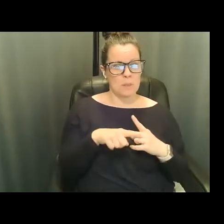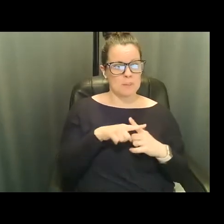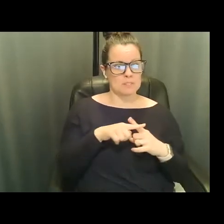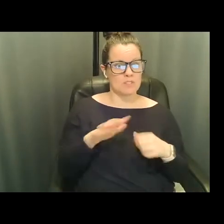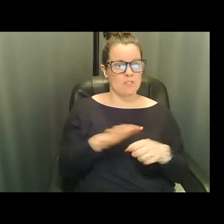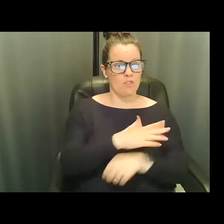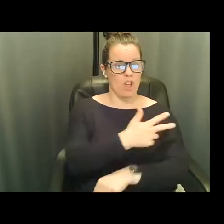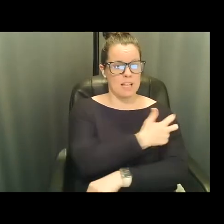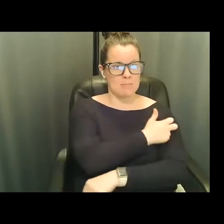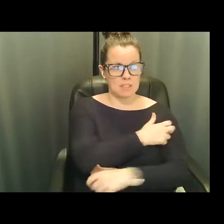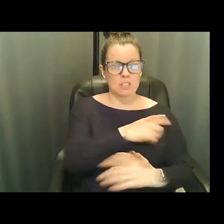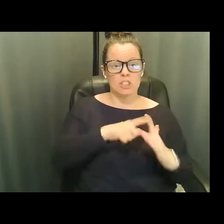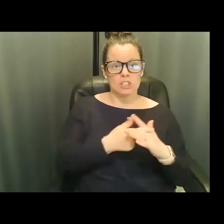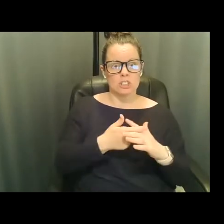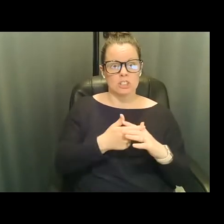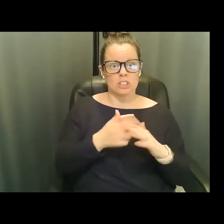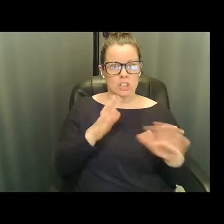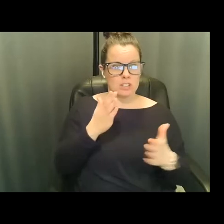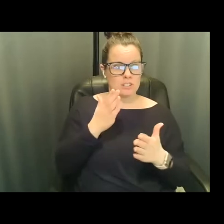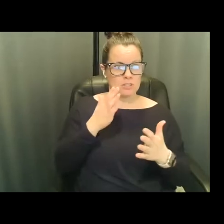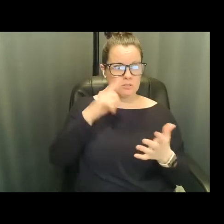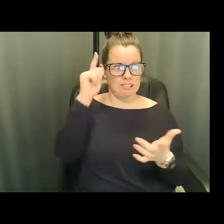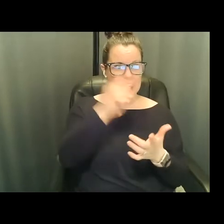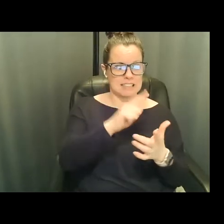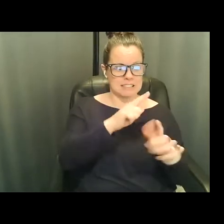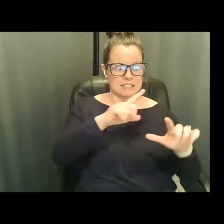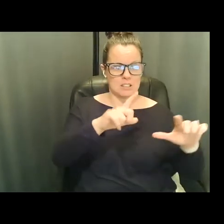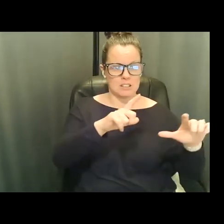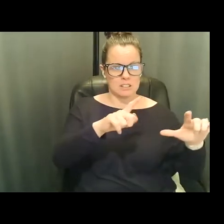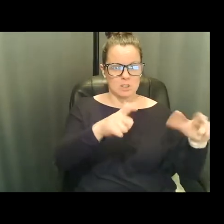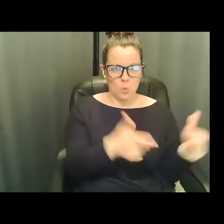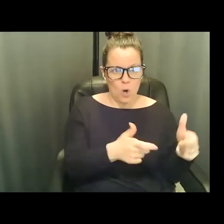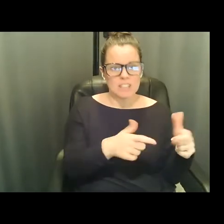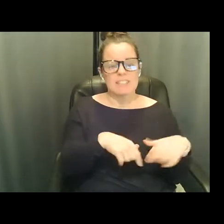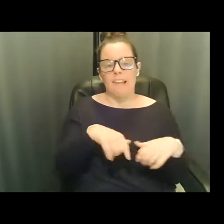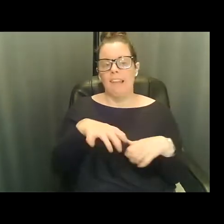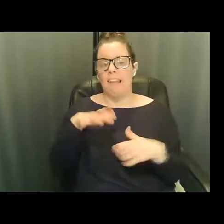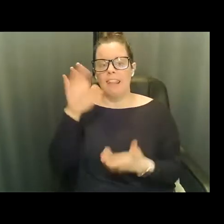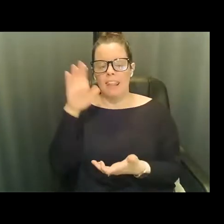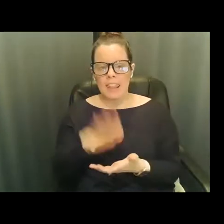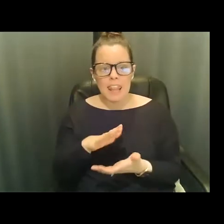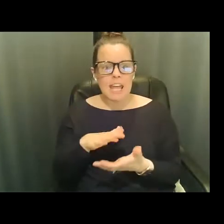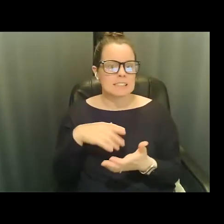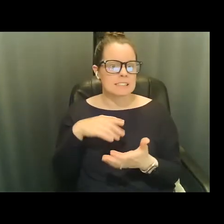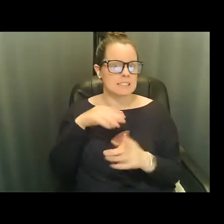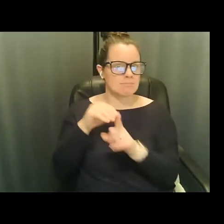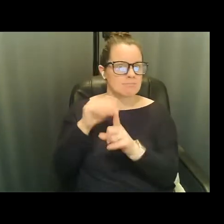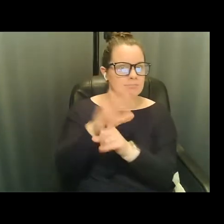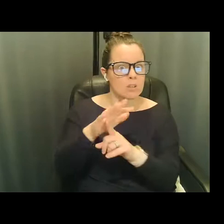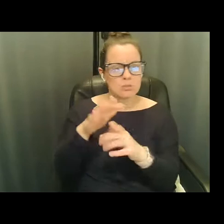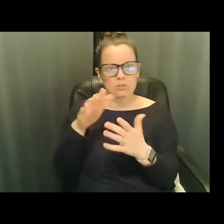starting to back off on quarantine and isolation requirements, if you're exposed. And